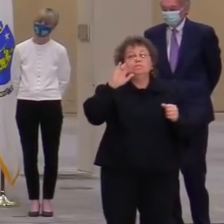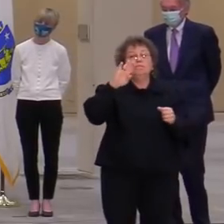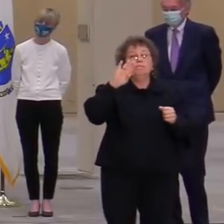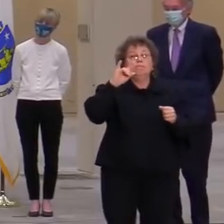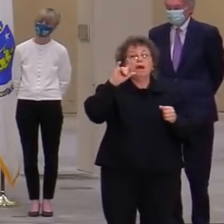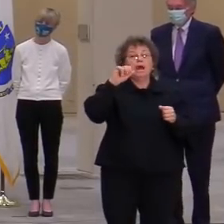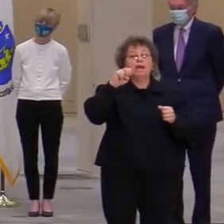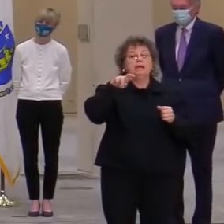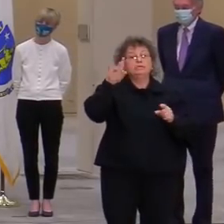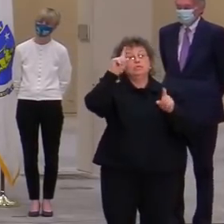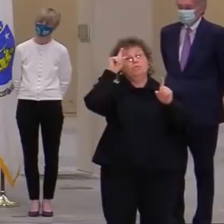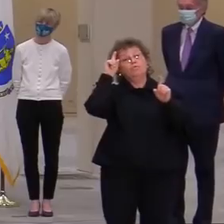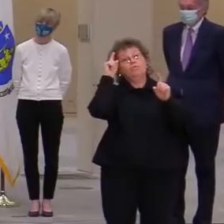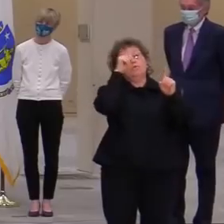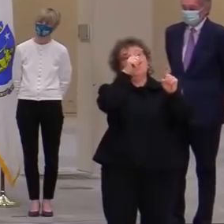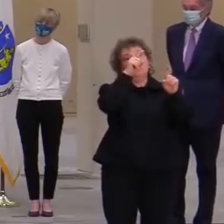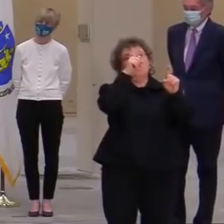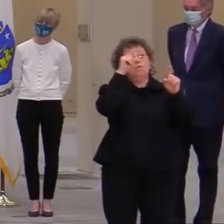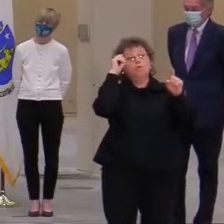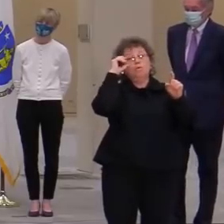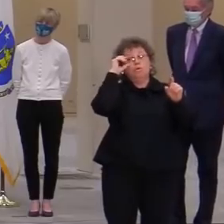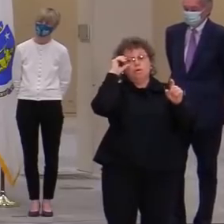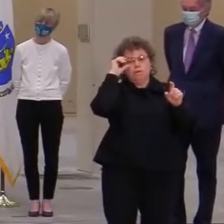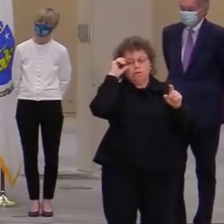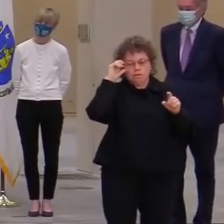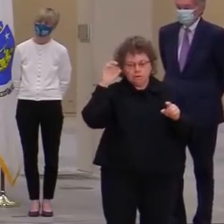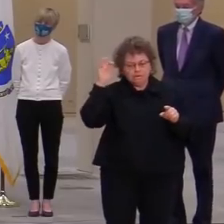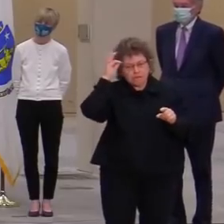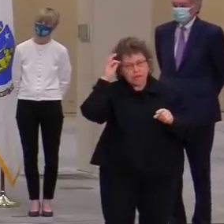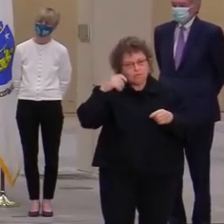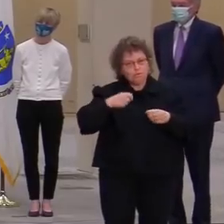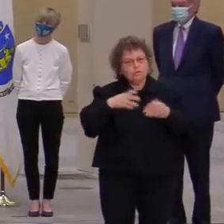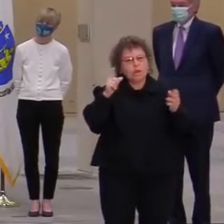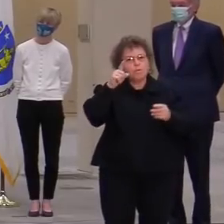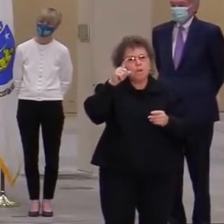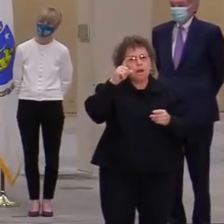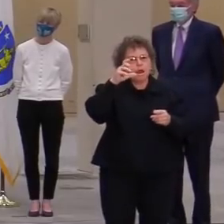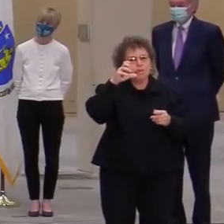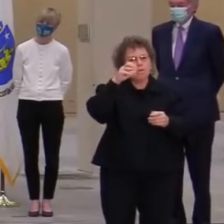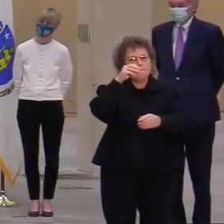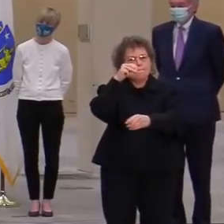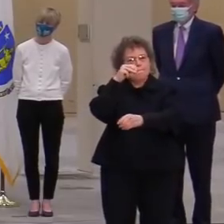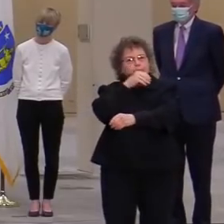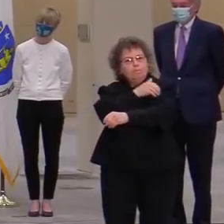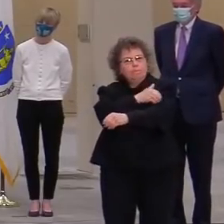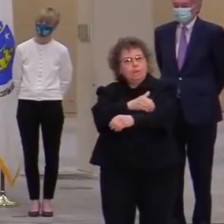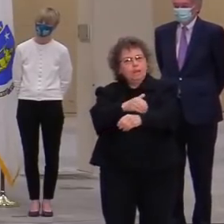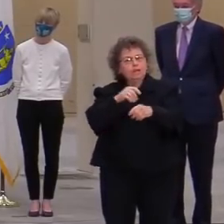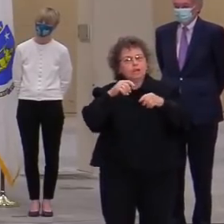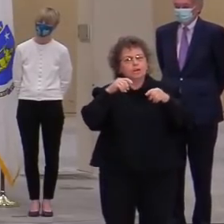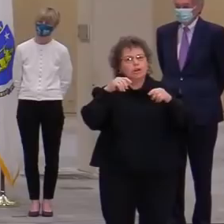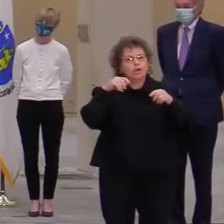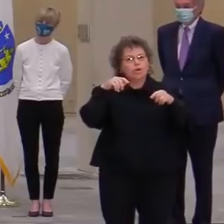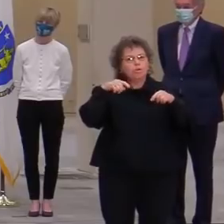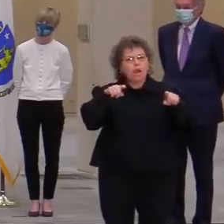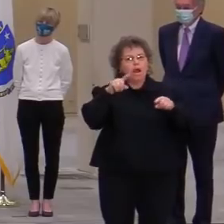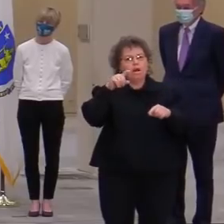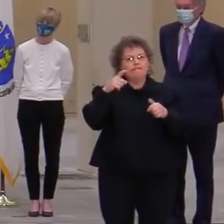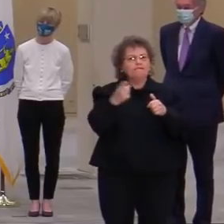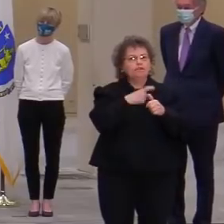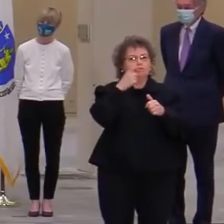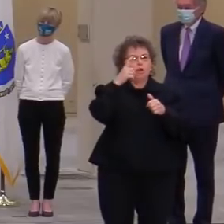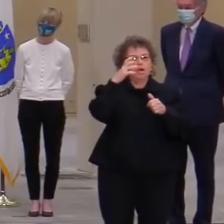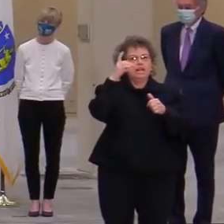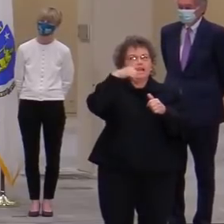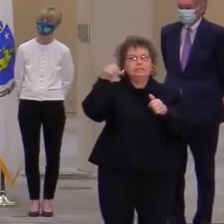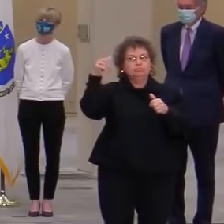goal for the federal government to provide 100 million vaccinations in the first 100 days. And also